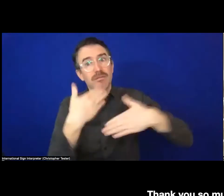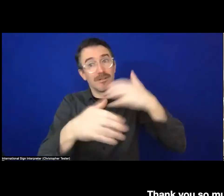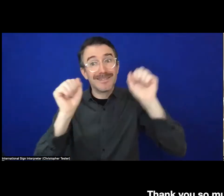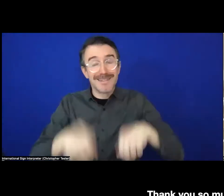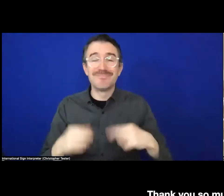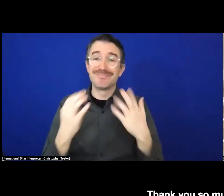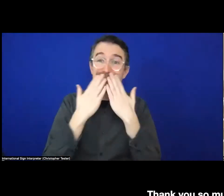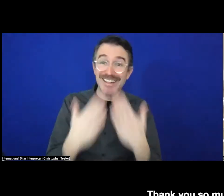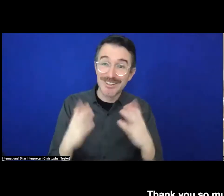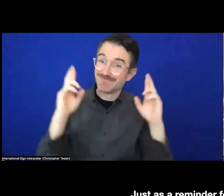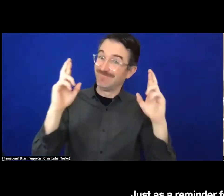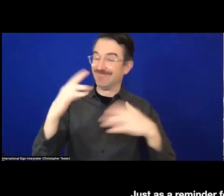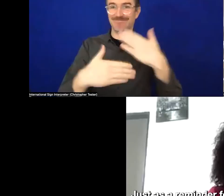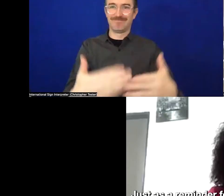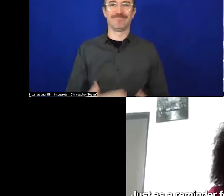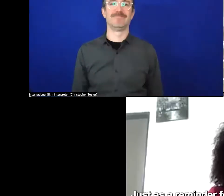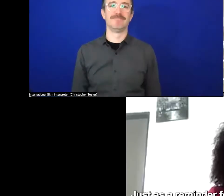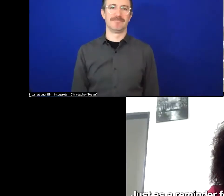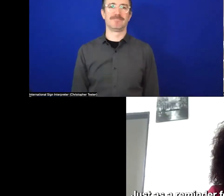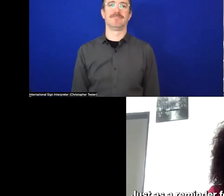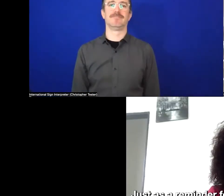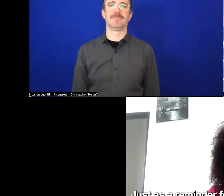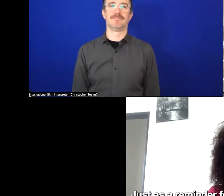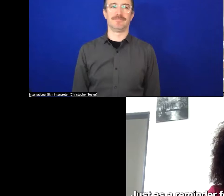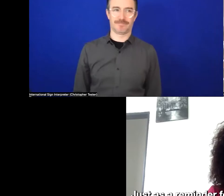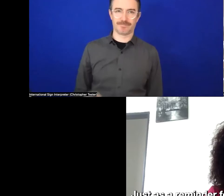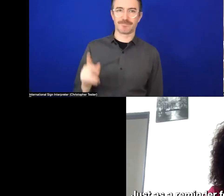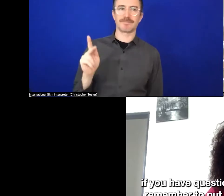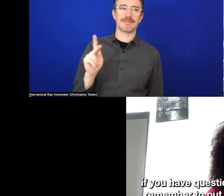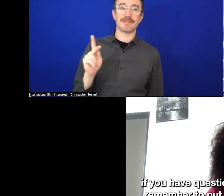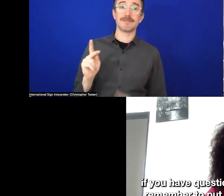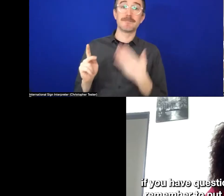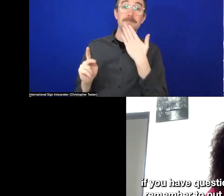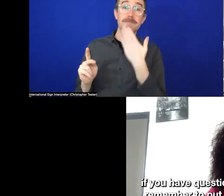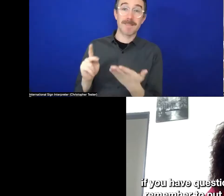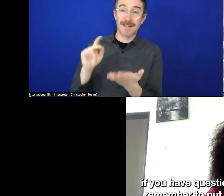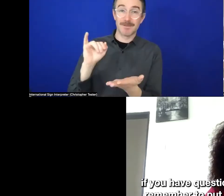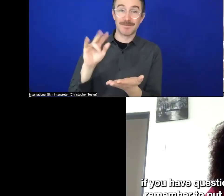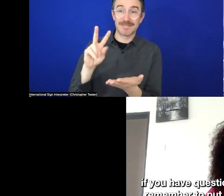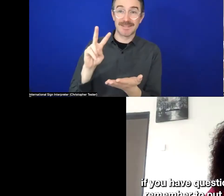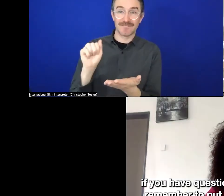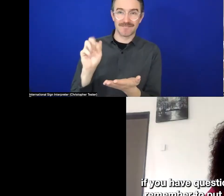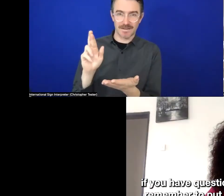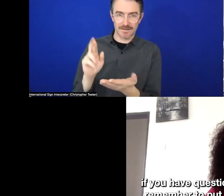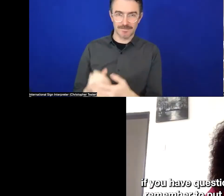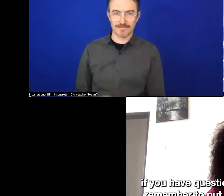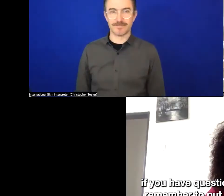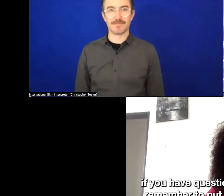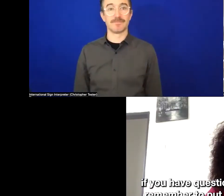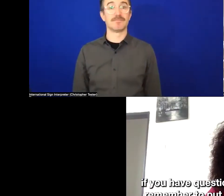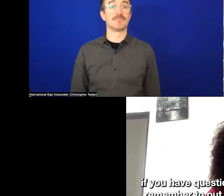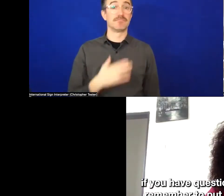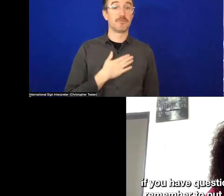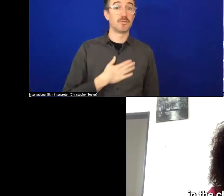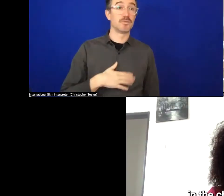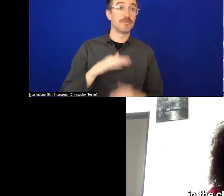Thank you so much, Eva, for that. Just as a reminder for everyone, please, if you have questions or comments, remember to put